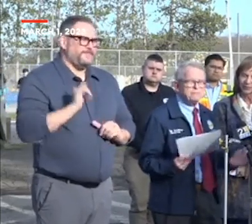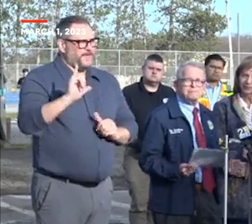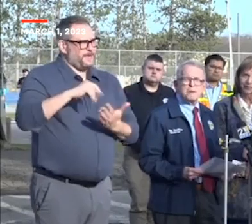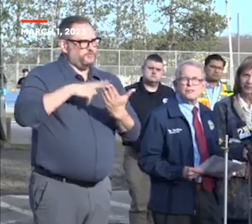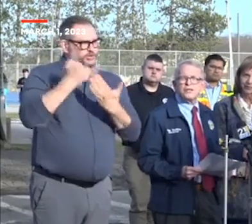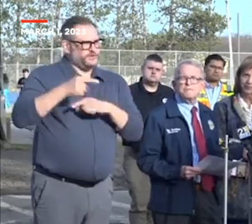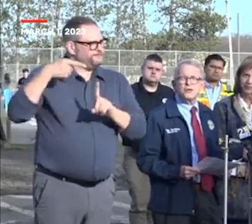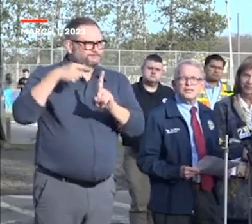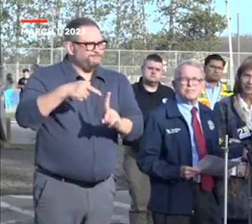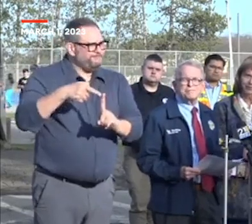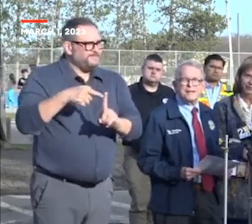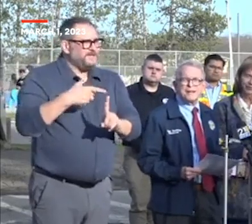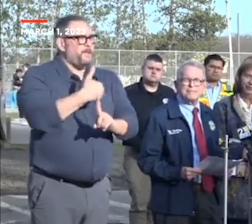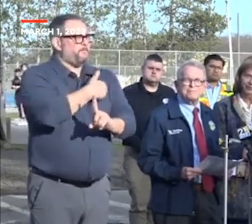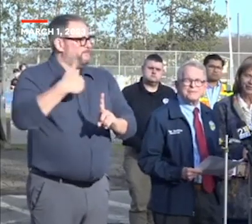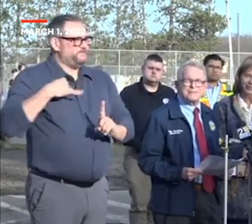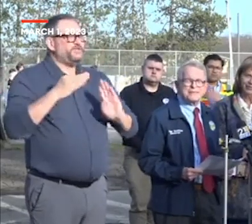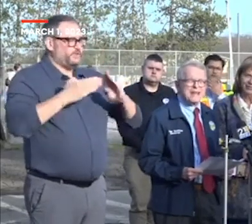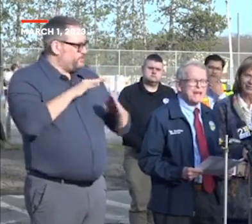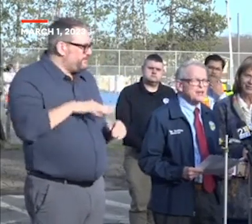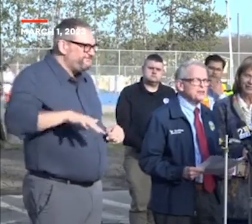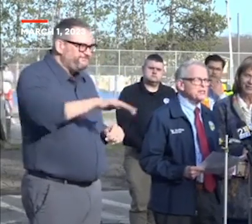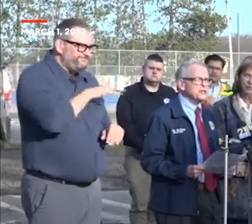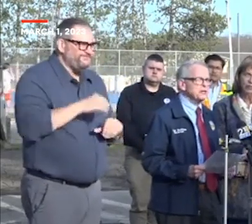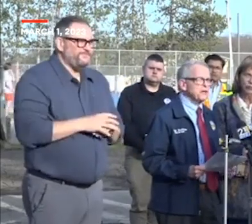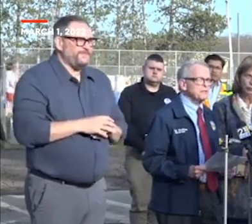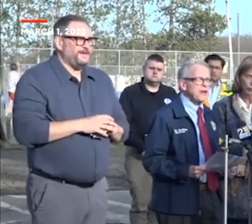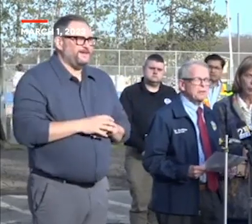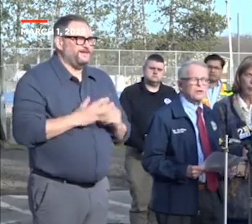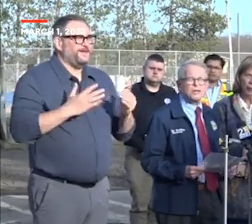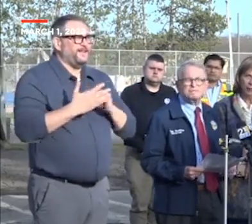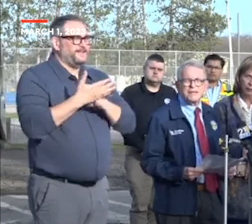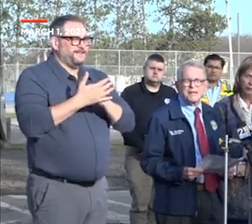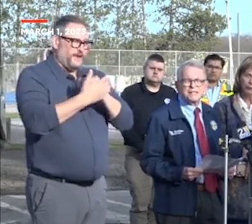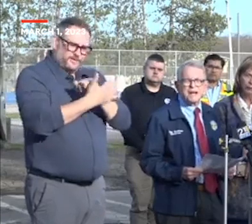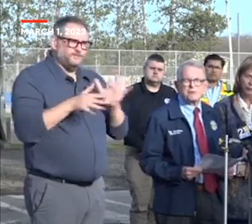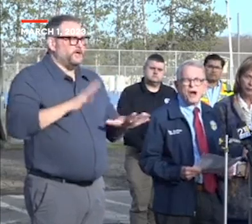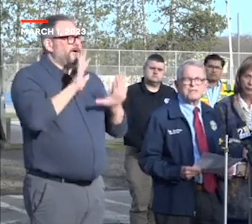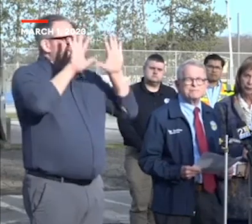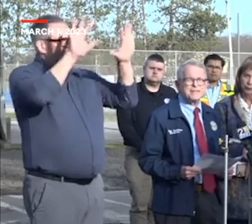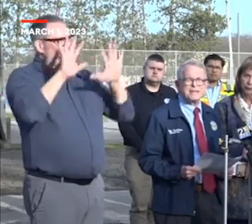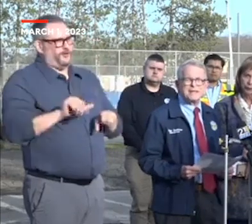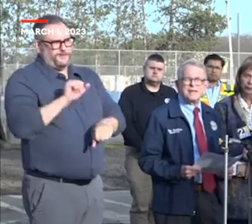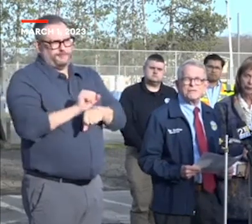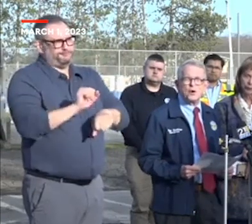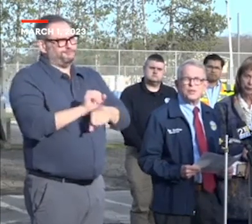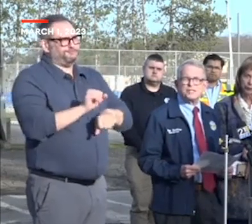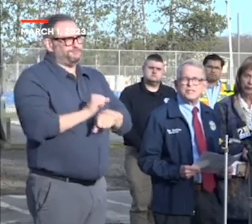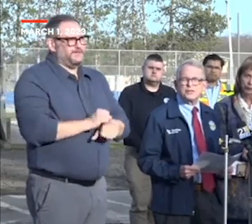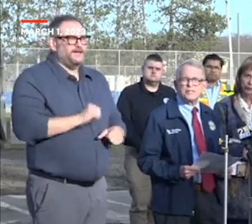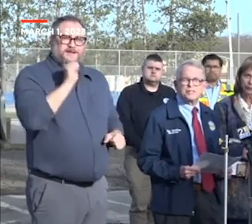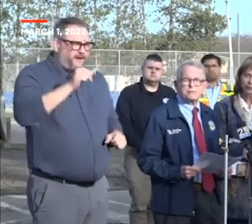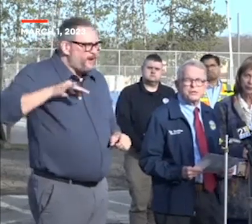fellow members of the communities in the county who are just doing a phenomenal work. It's a nonprofit. They have